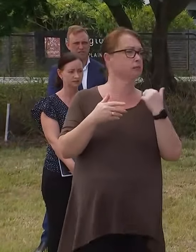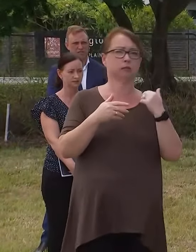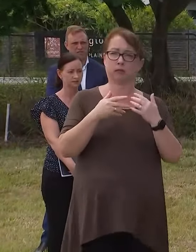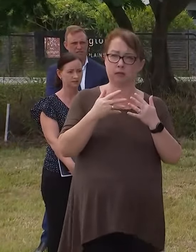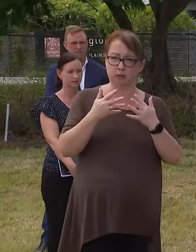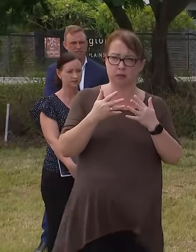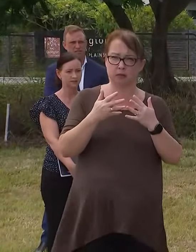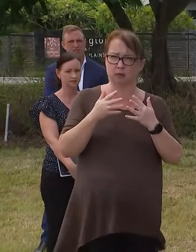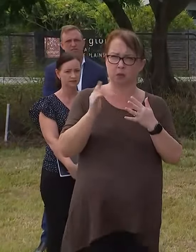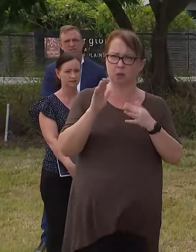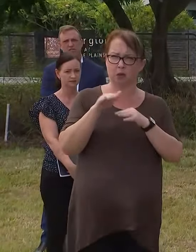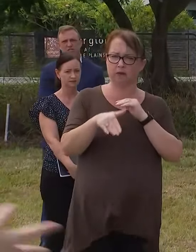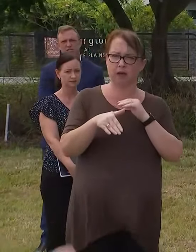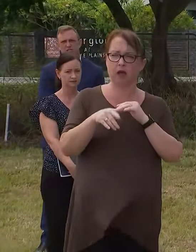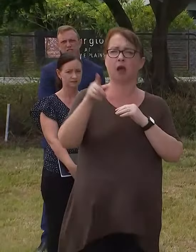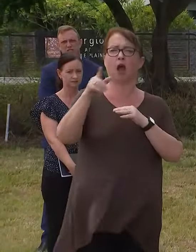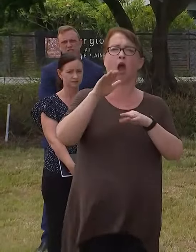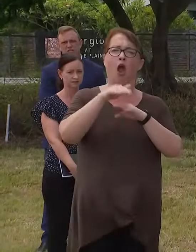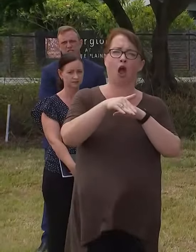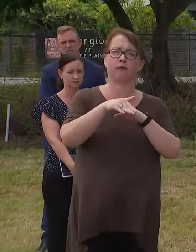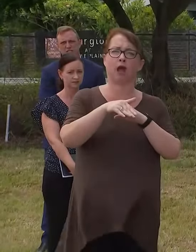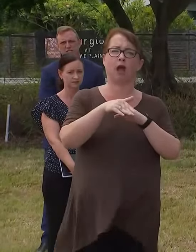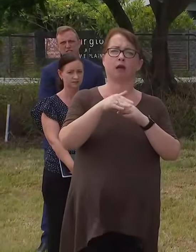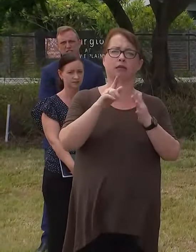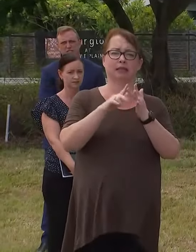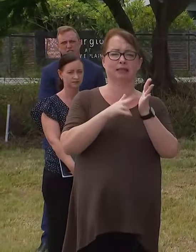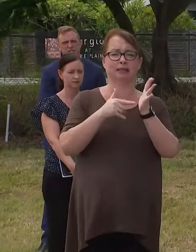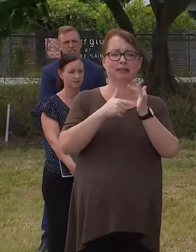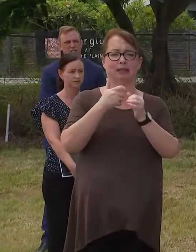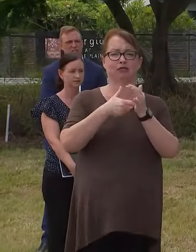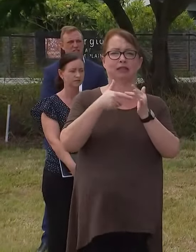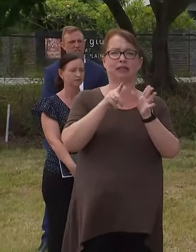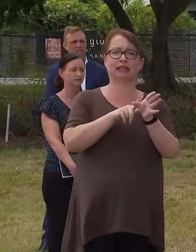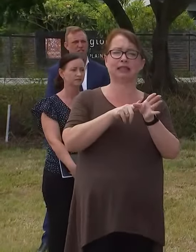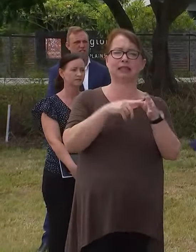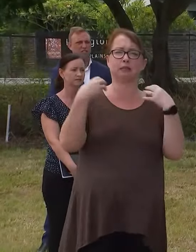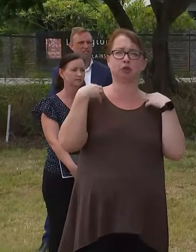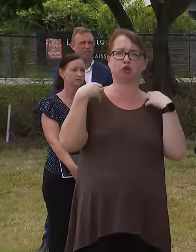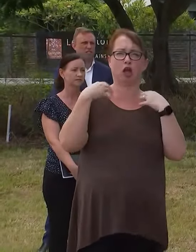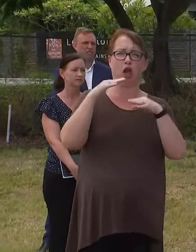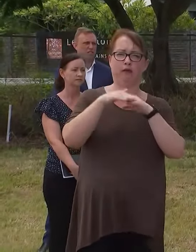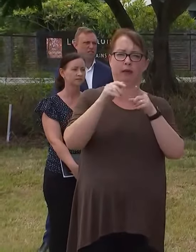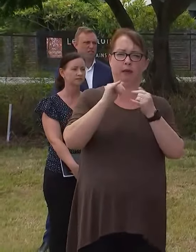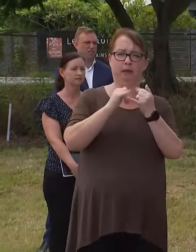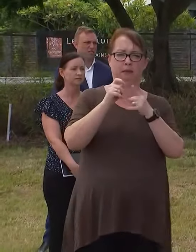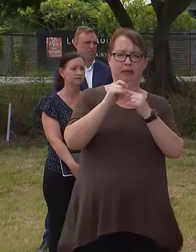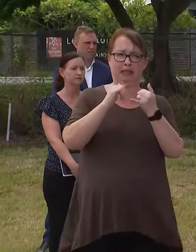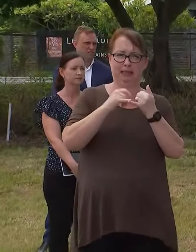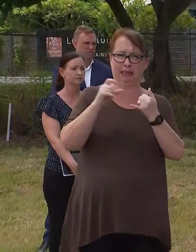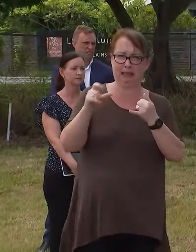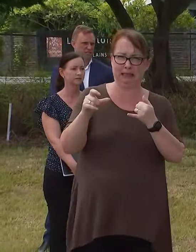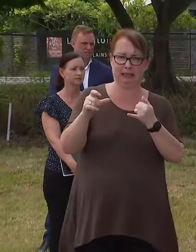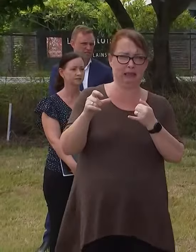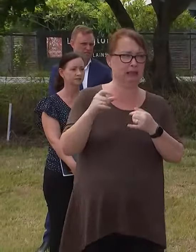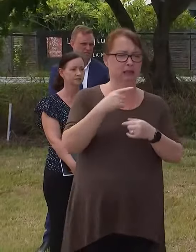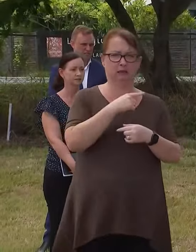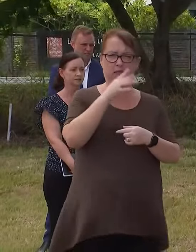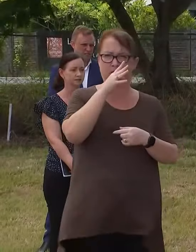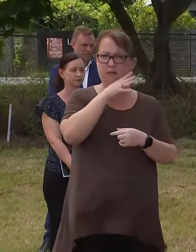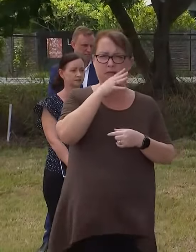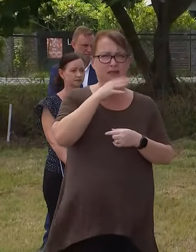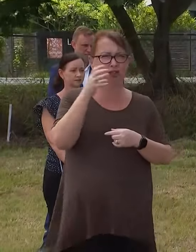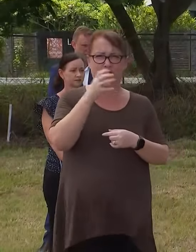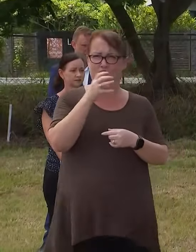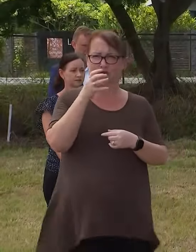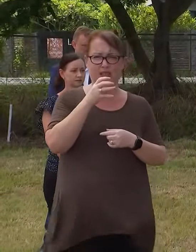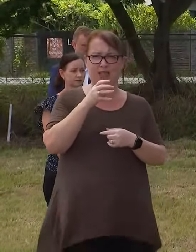In particular? In to do with the integrity commissioner about the PSC. When did you become aware? Sorry, in relation to, you've got to be very